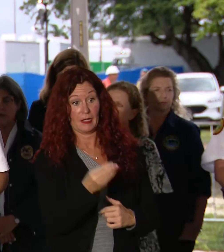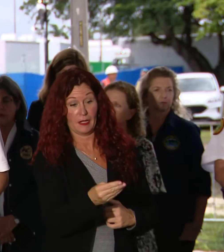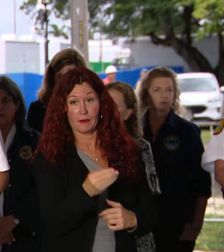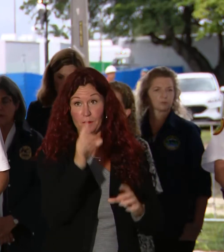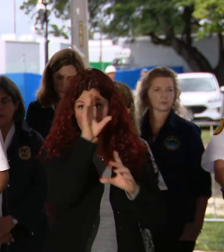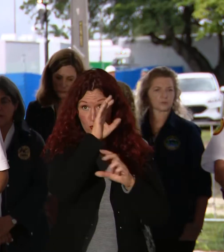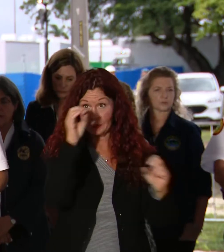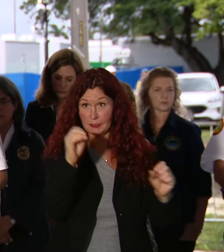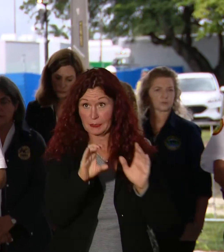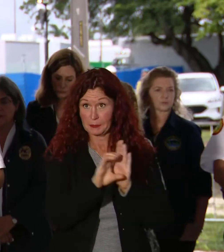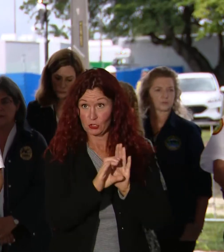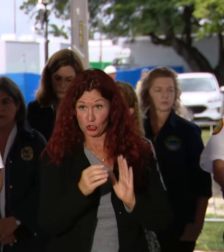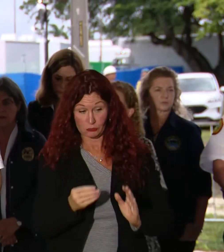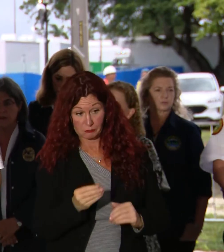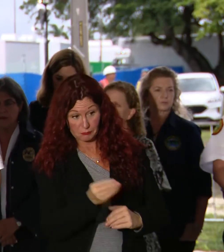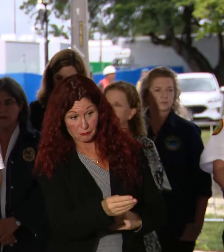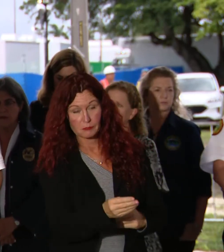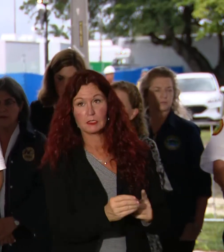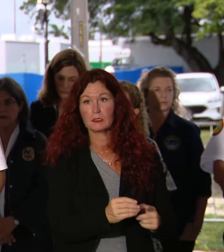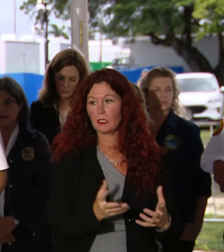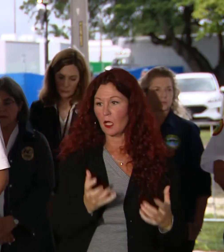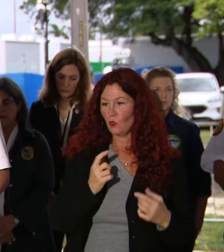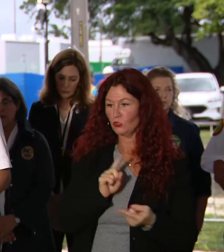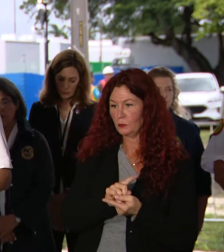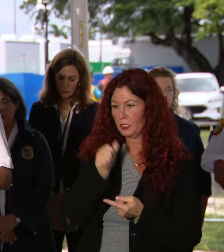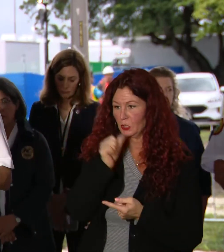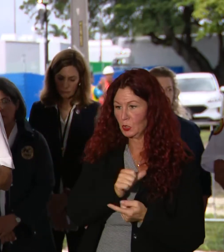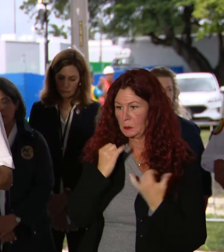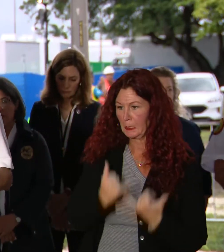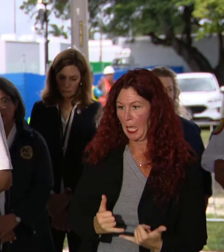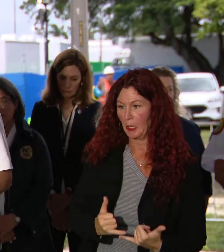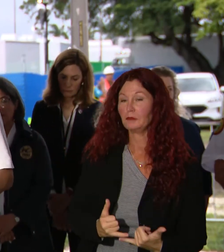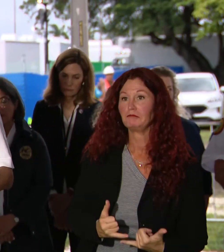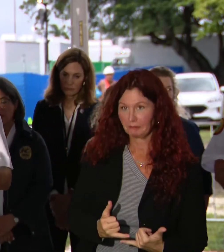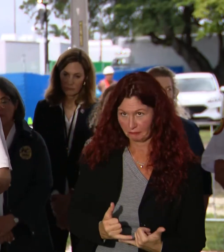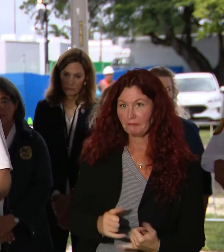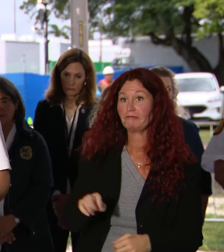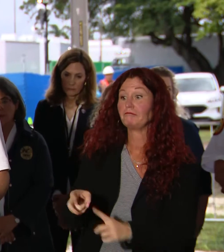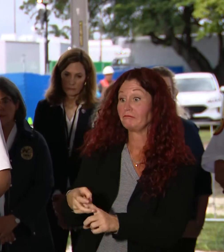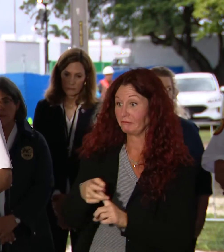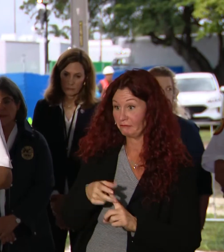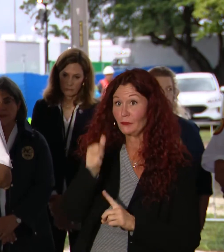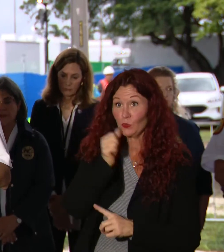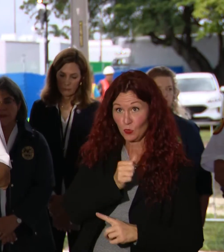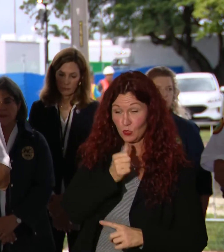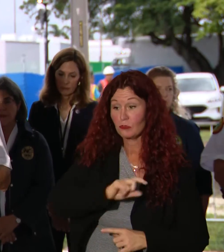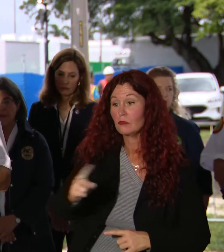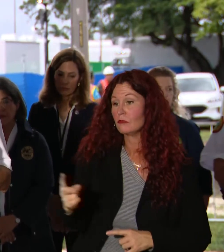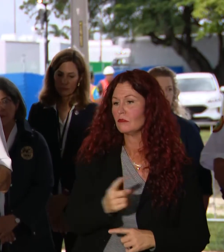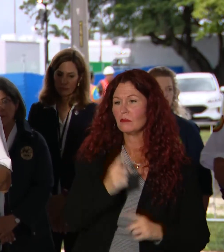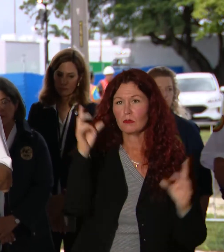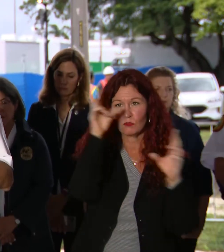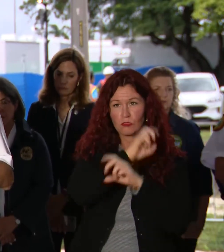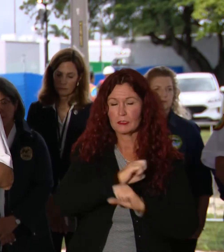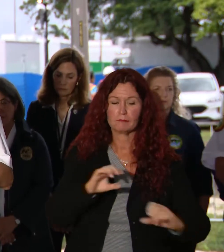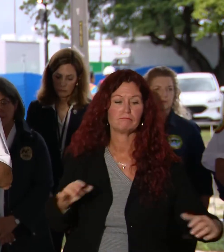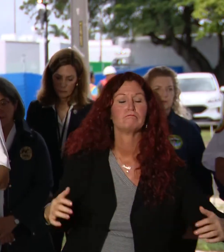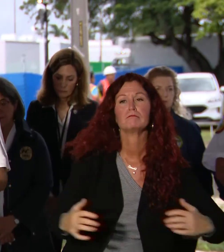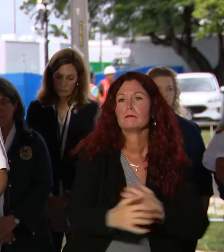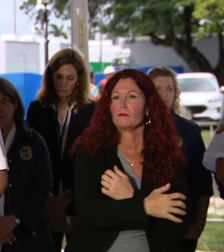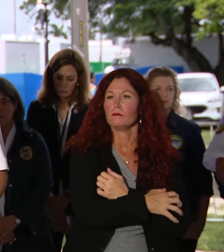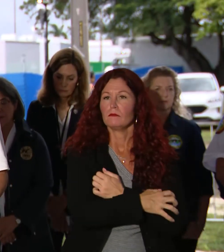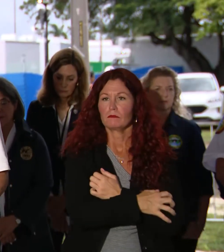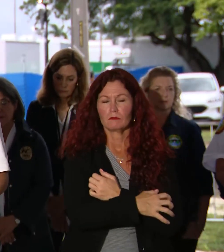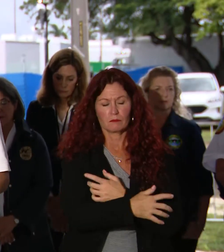to me." I arranged for her to be brought. The president embraced her, gave her words